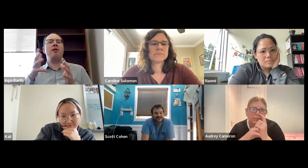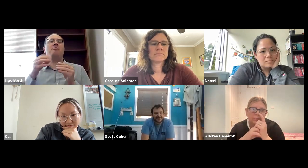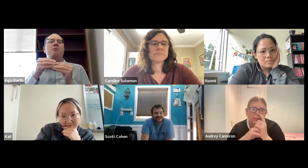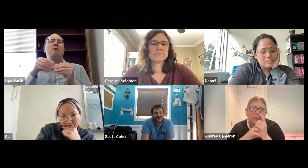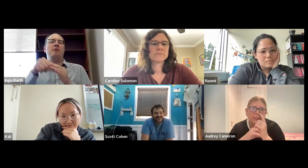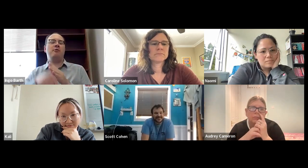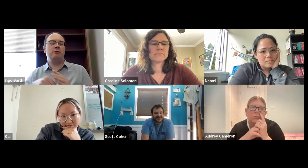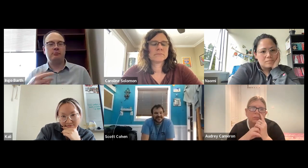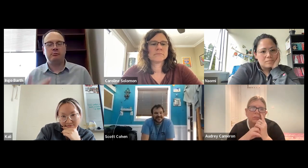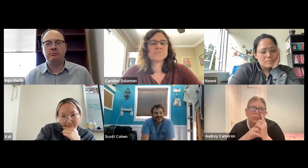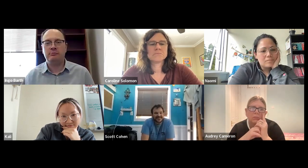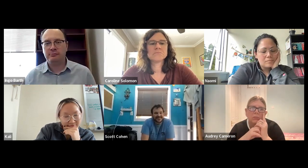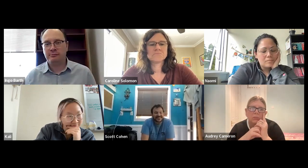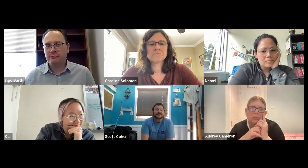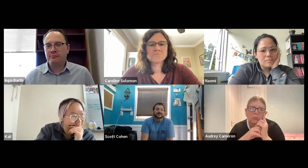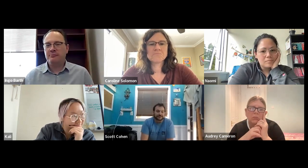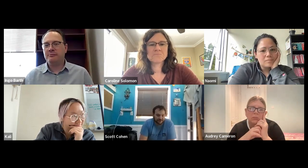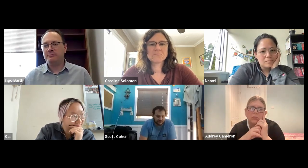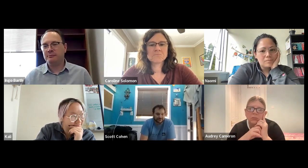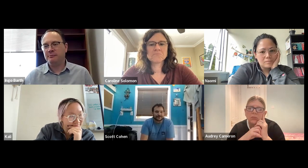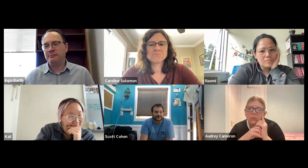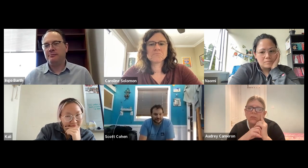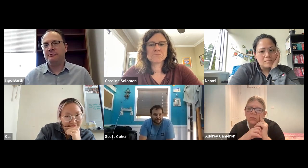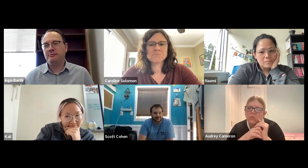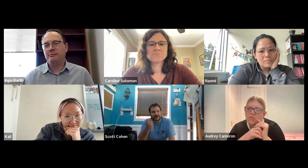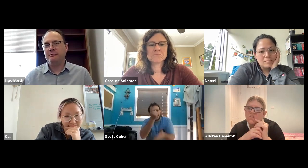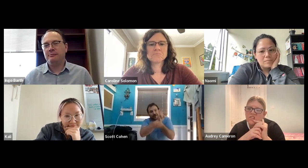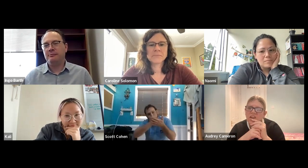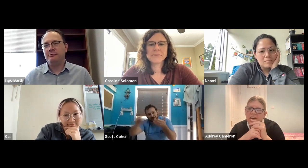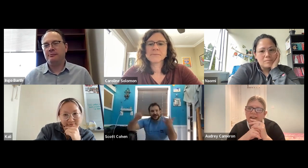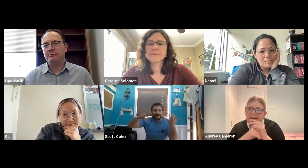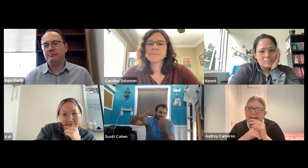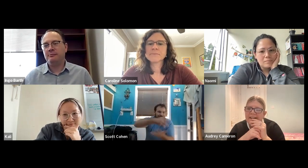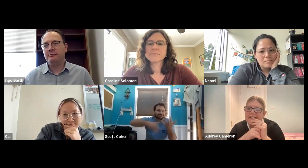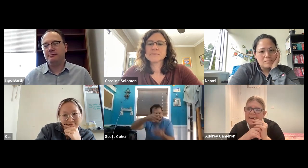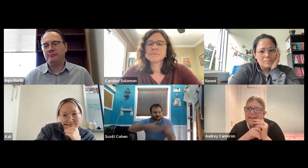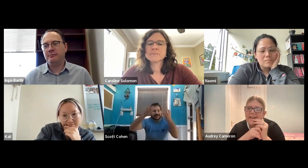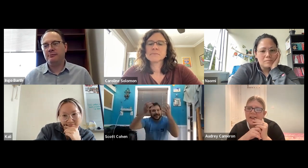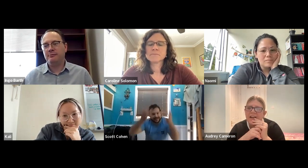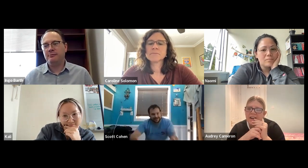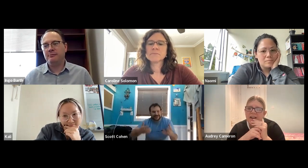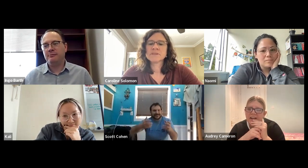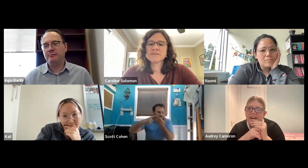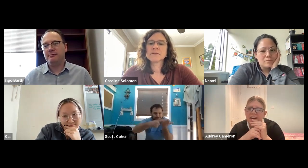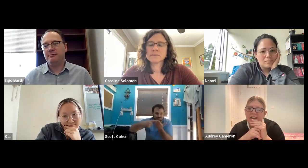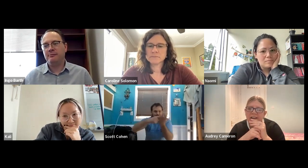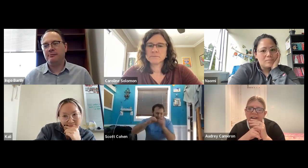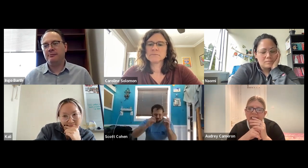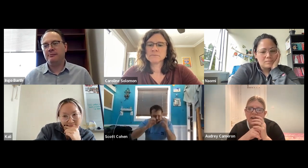then also have that in-person component that can be more in depth sort of at the end of that. Yeah, a week of socializing, having a lot of